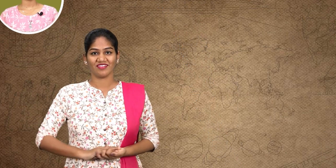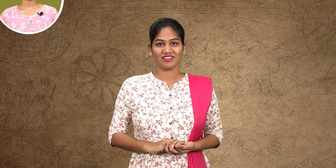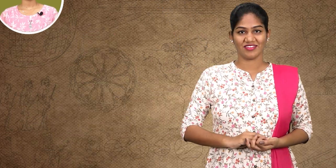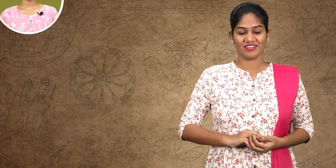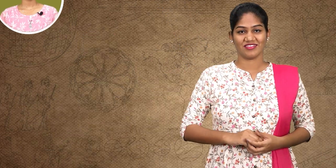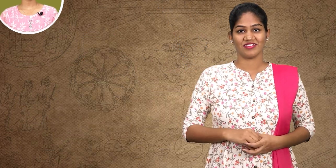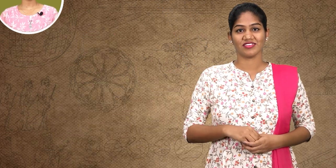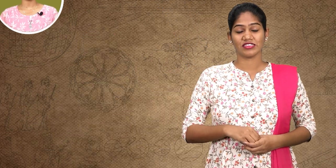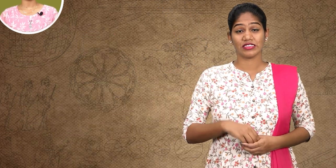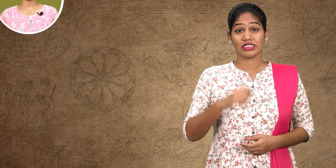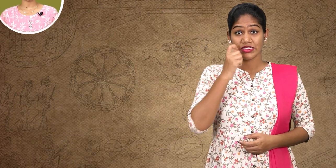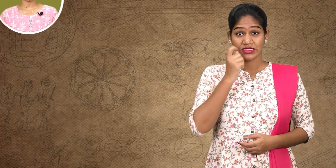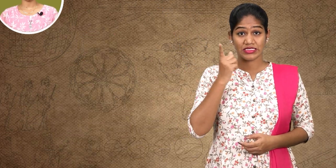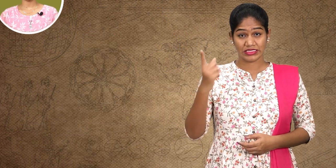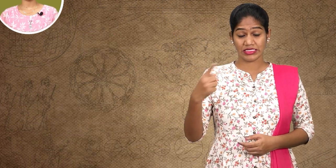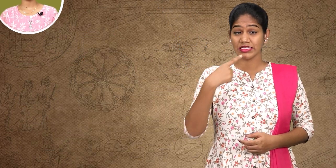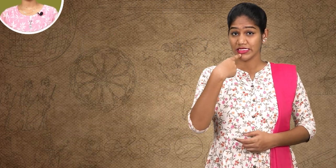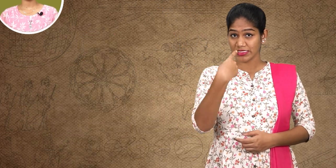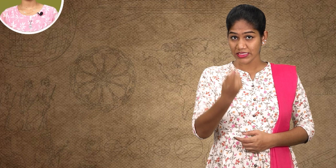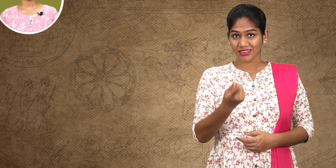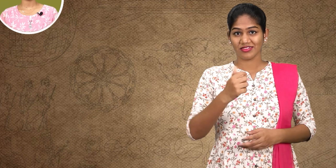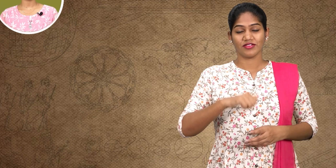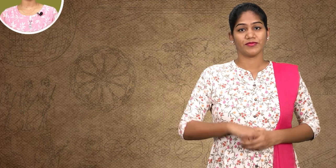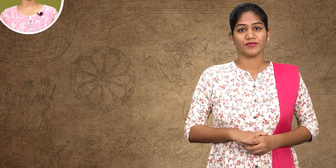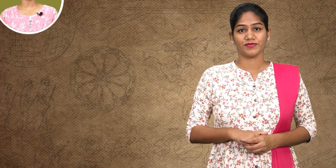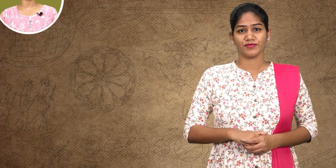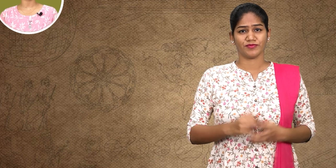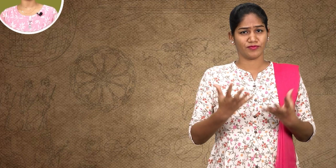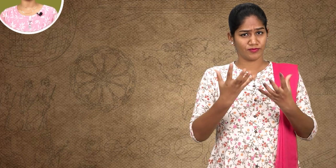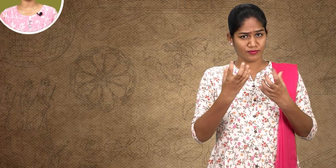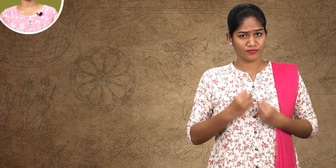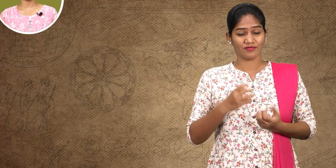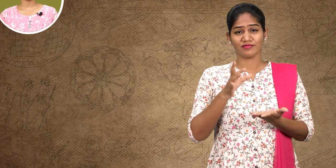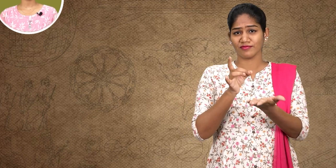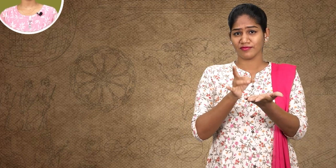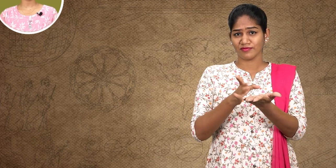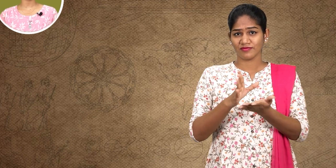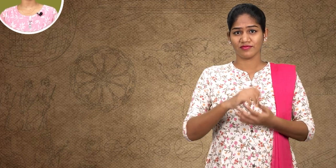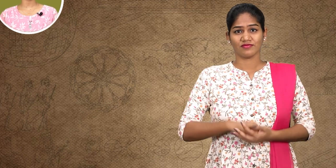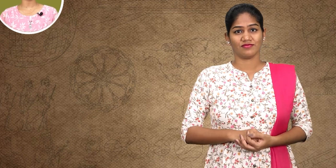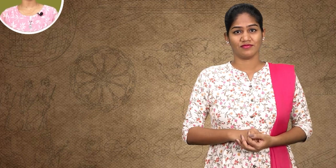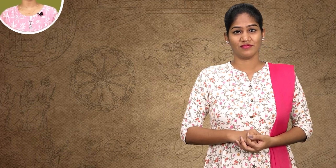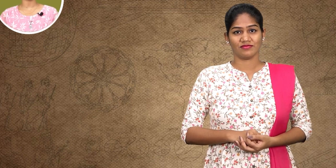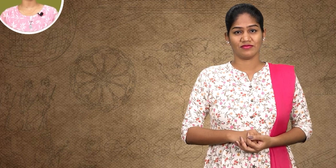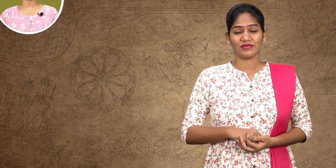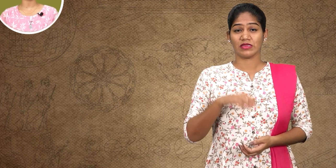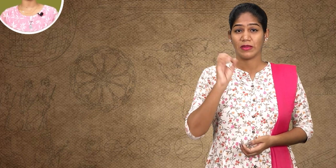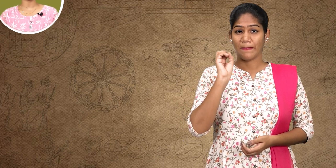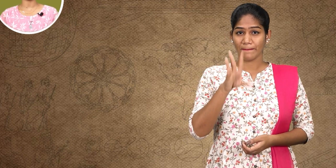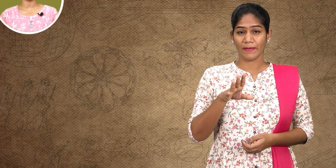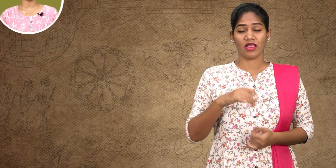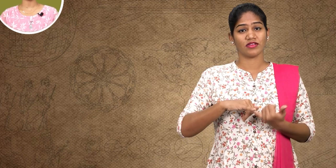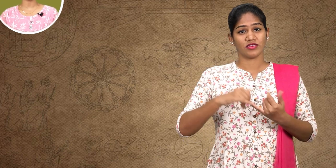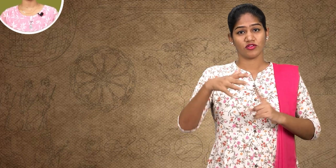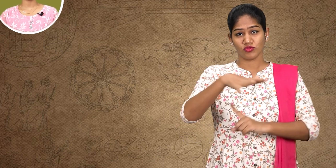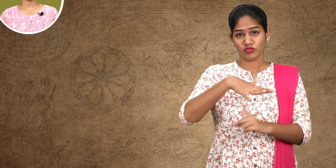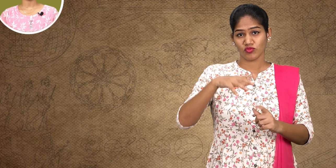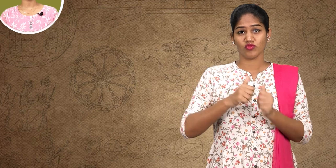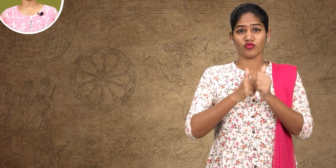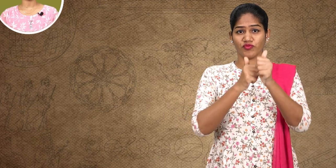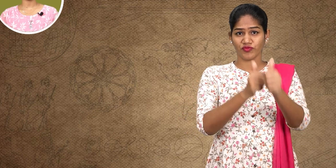He emphasized the need for removing irrational social customs